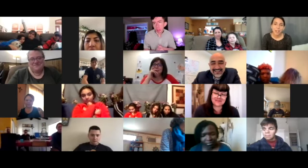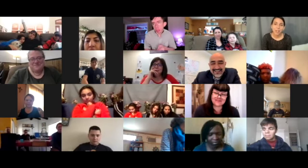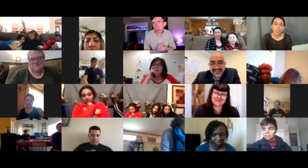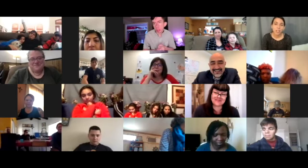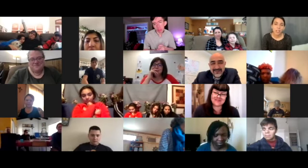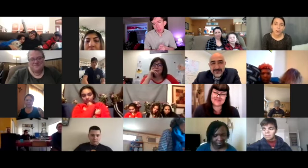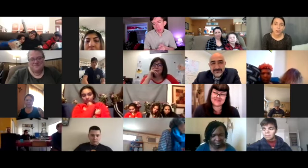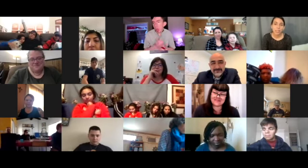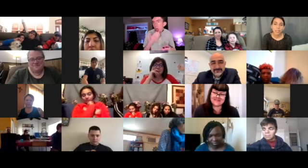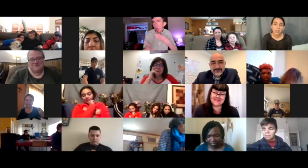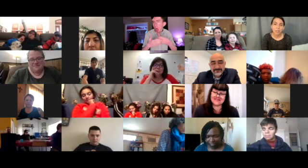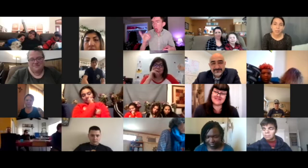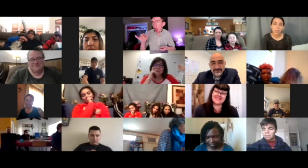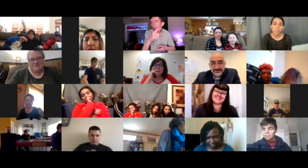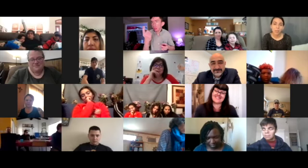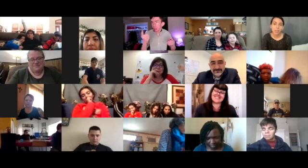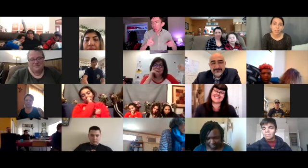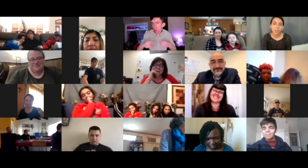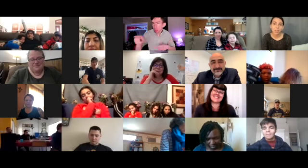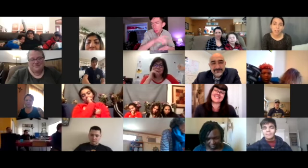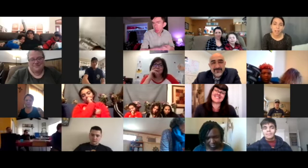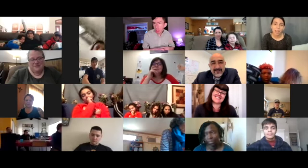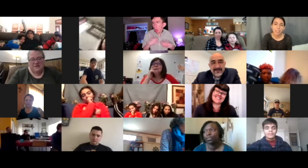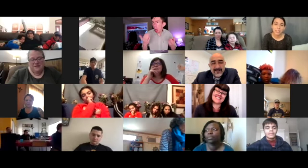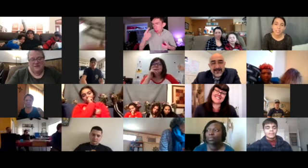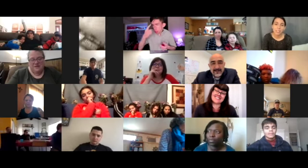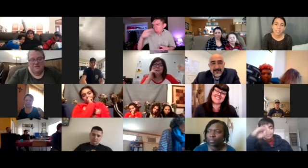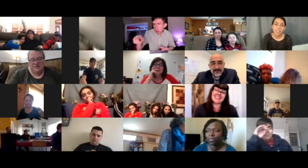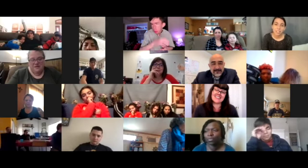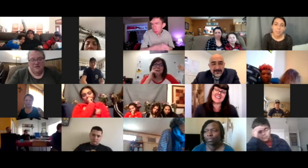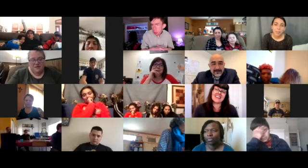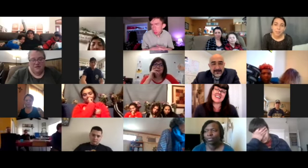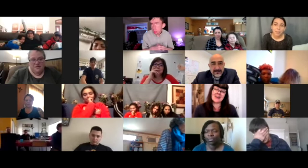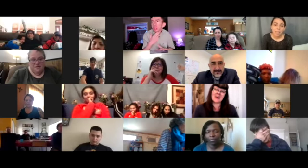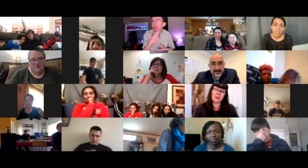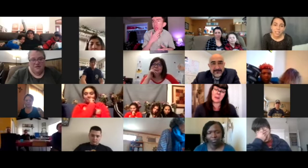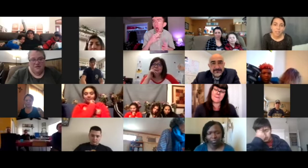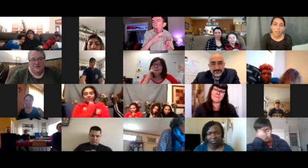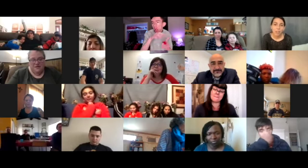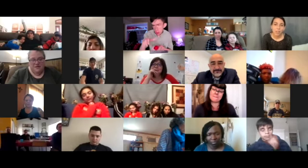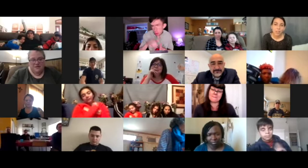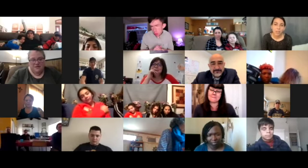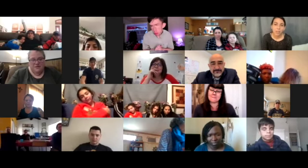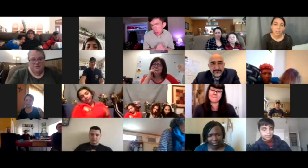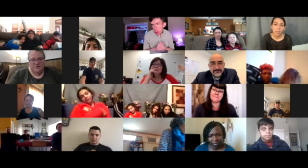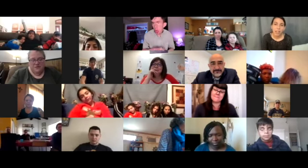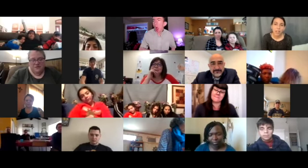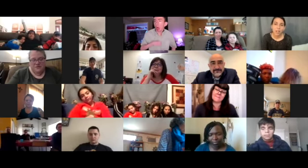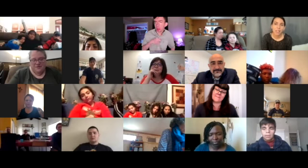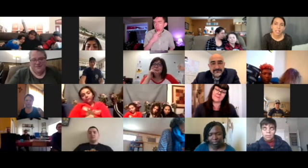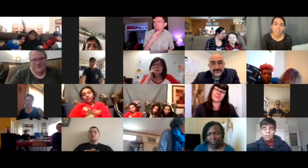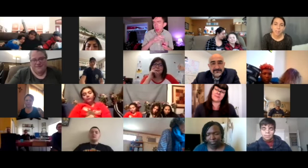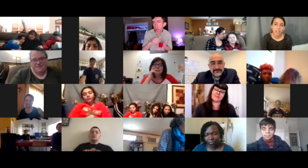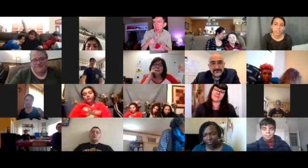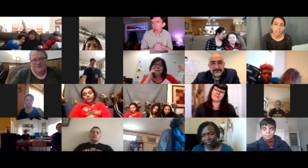you know, like Johnny Q always, you know, supports all of you and is here for all of you and all